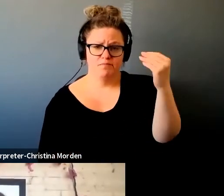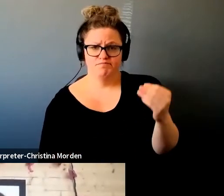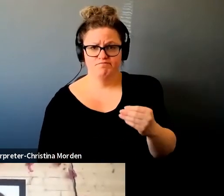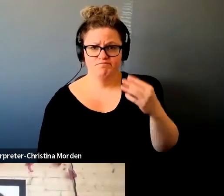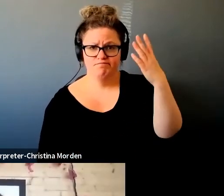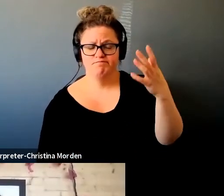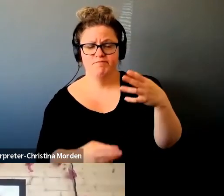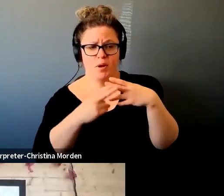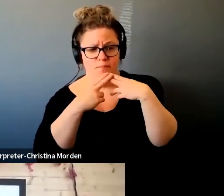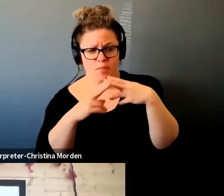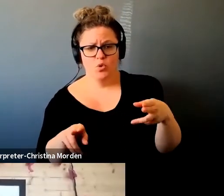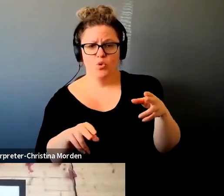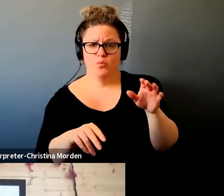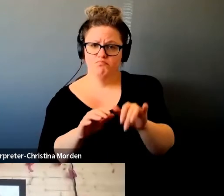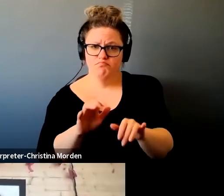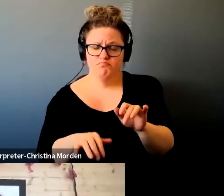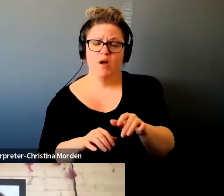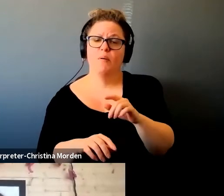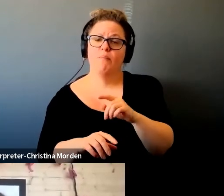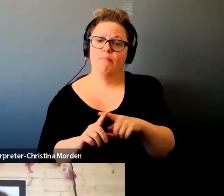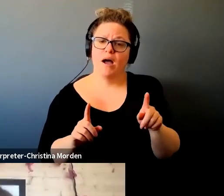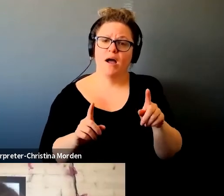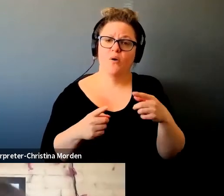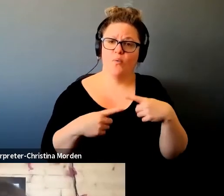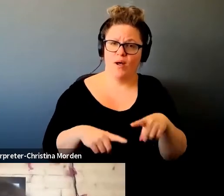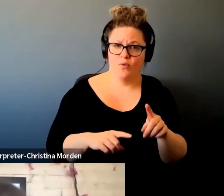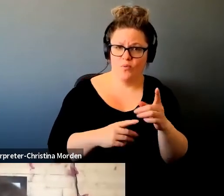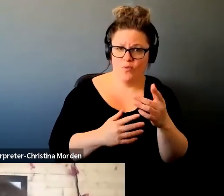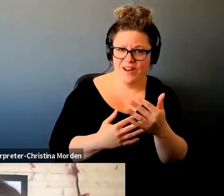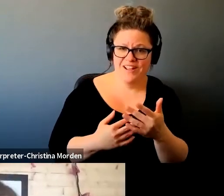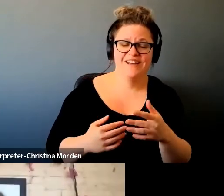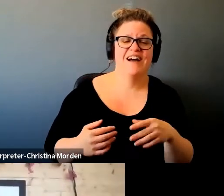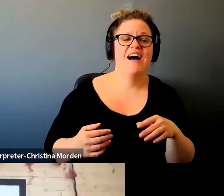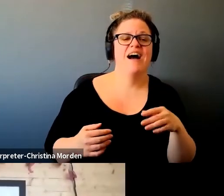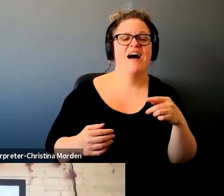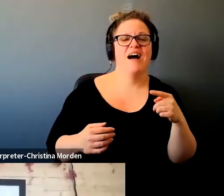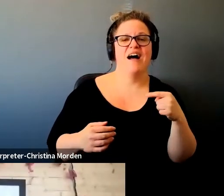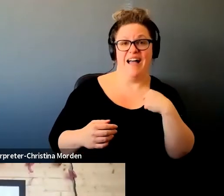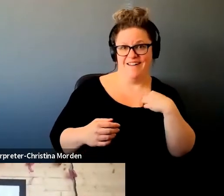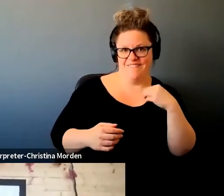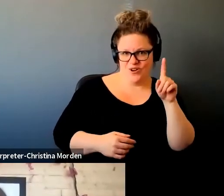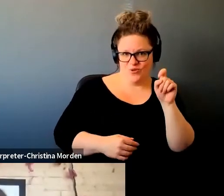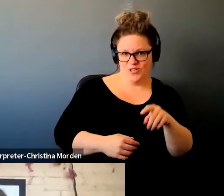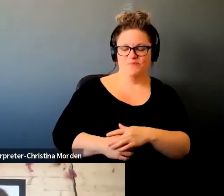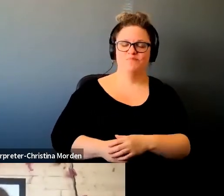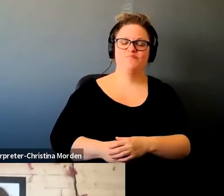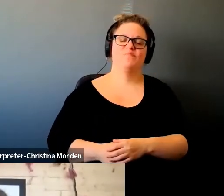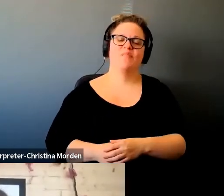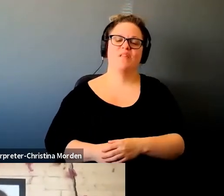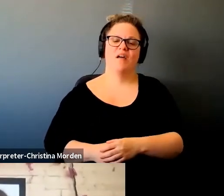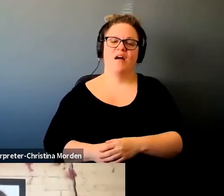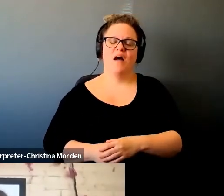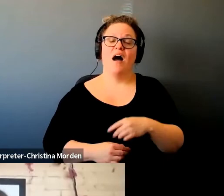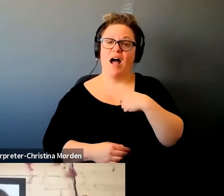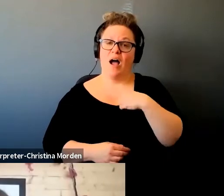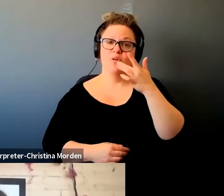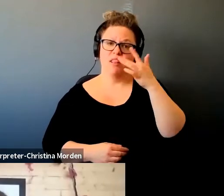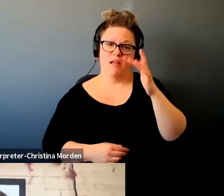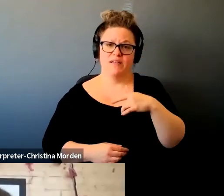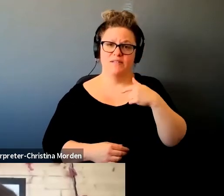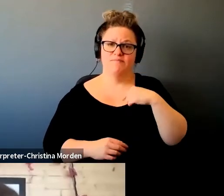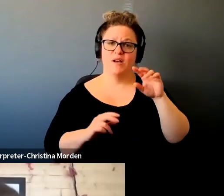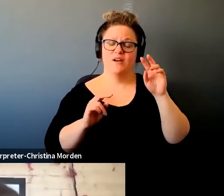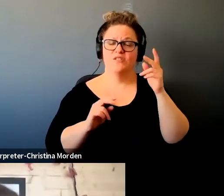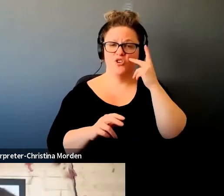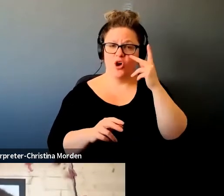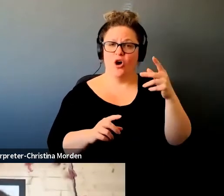chat, anything. But while we're waiting, I have a question. Please. I was lucky enough to see Trigger Warning, Satan Made